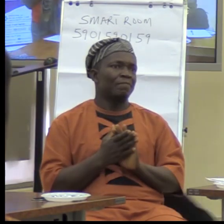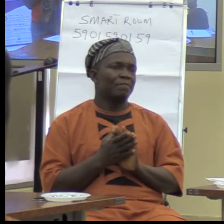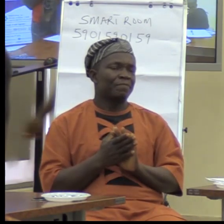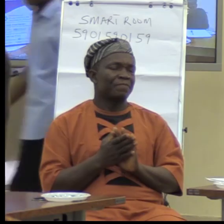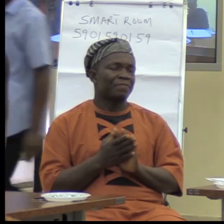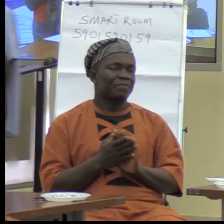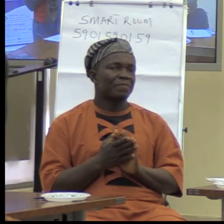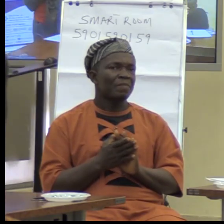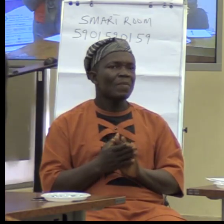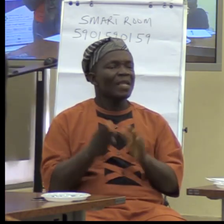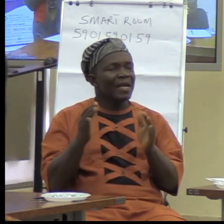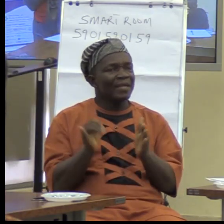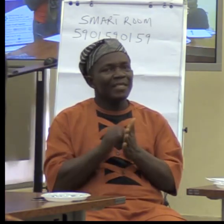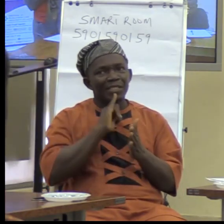and,